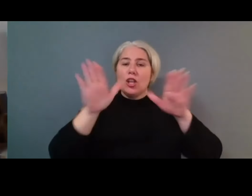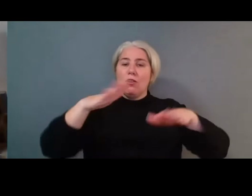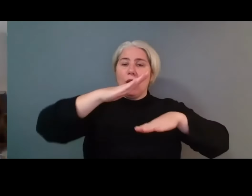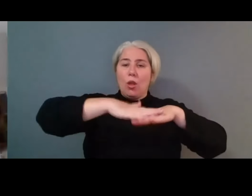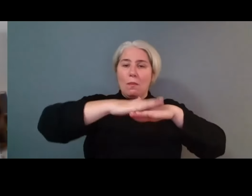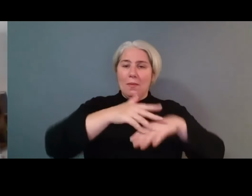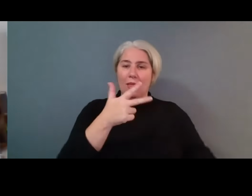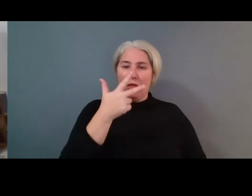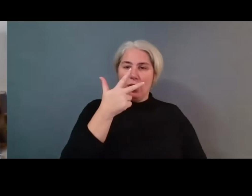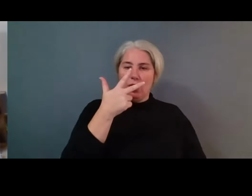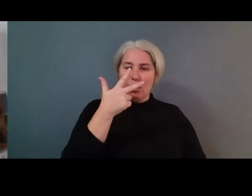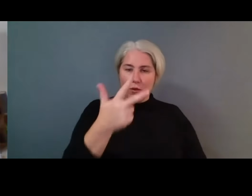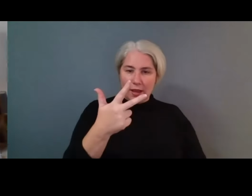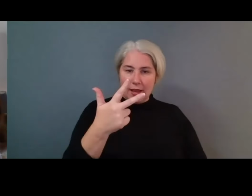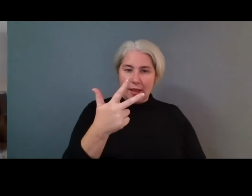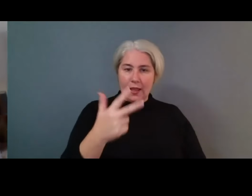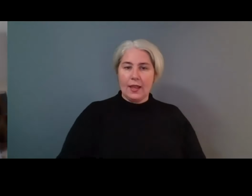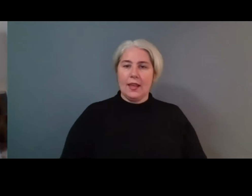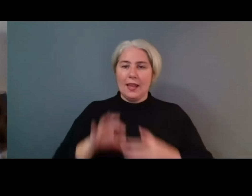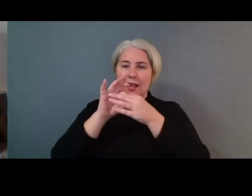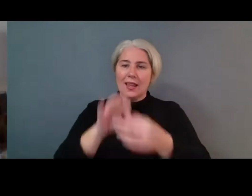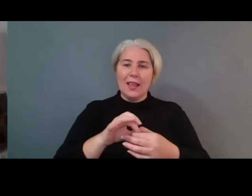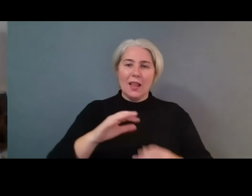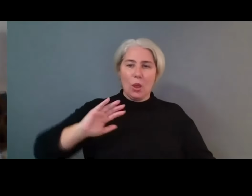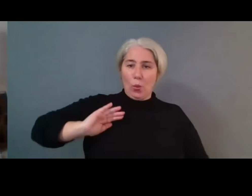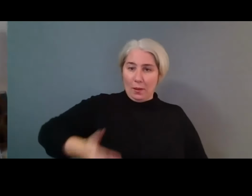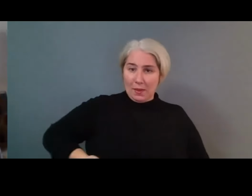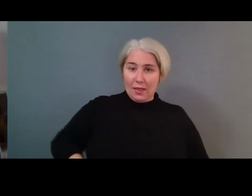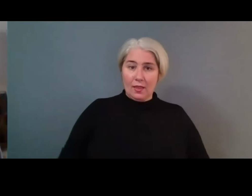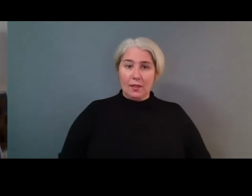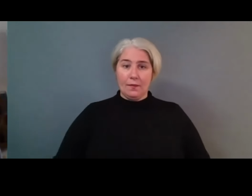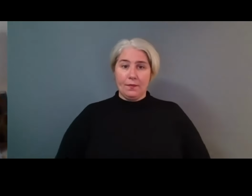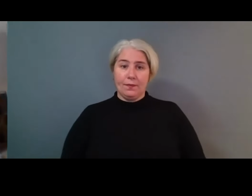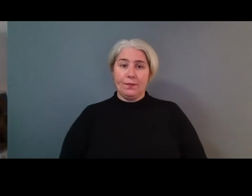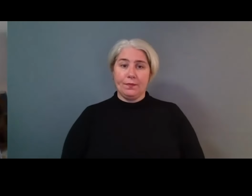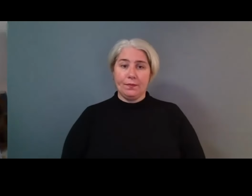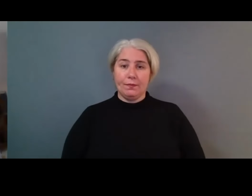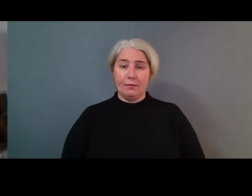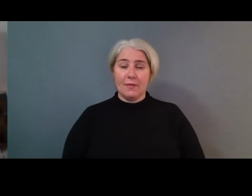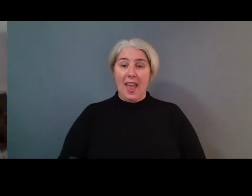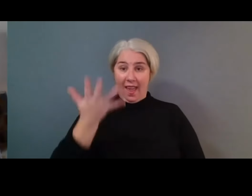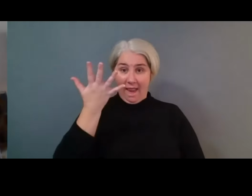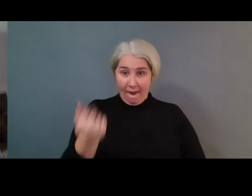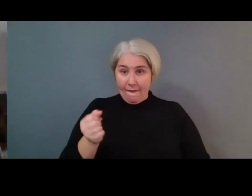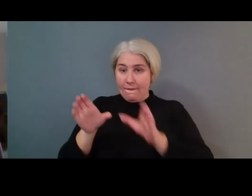if it were not for organizations representing indigenous women,